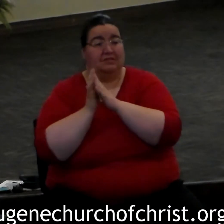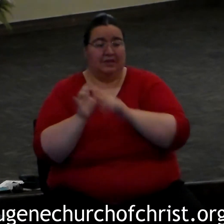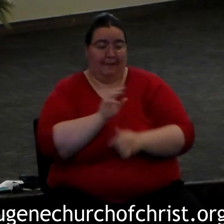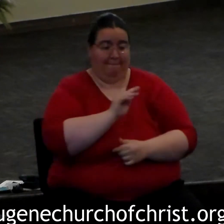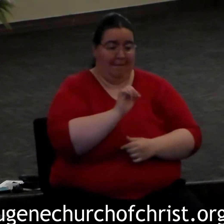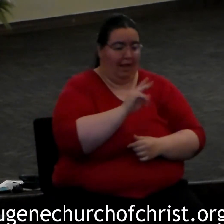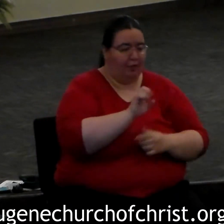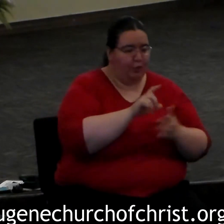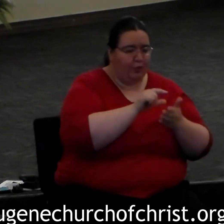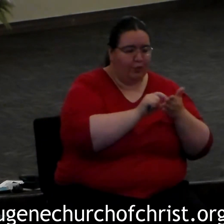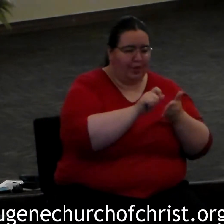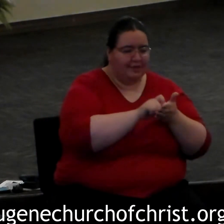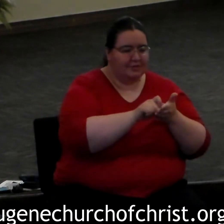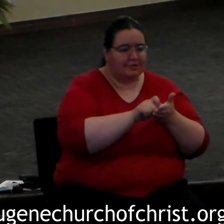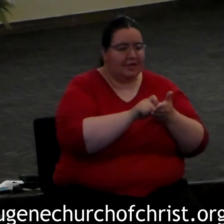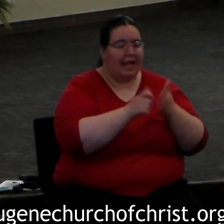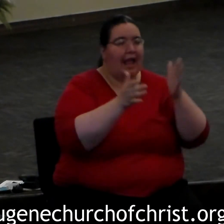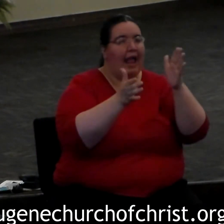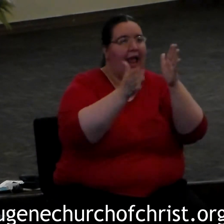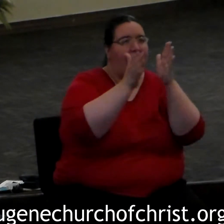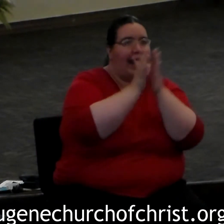can do, so that he can work?